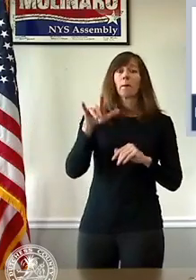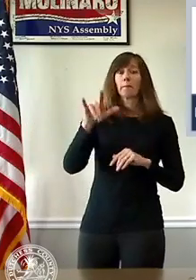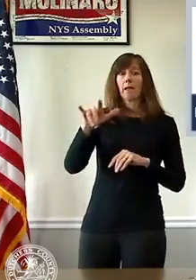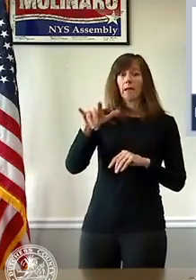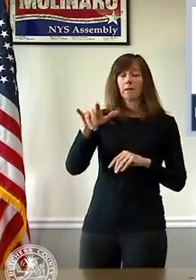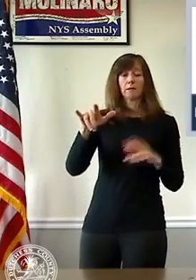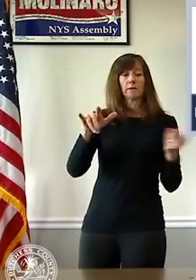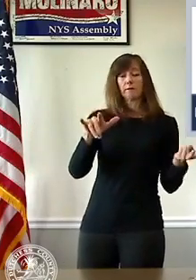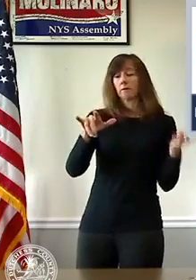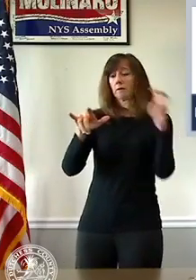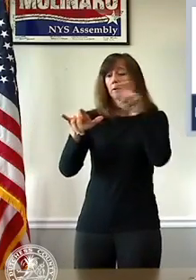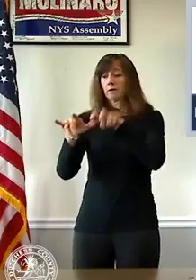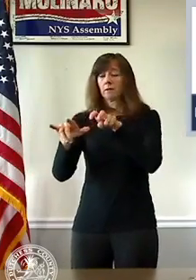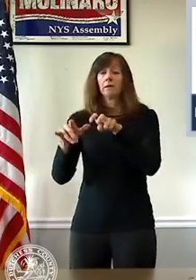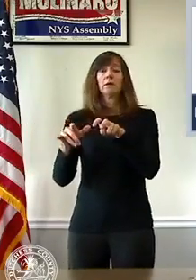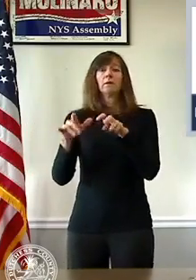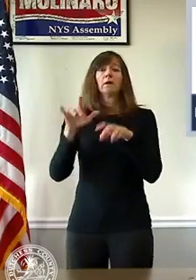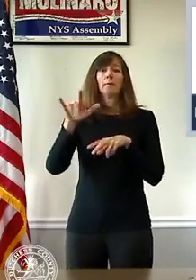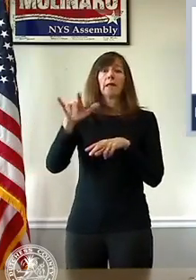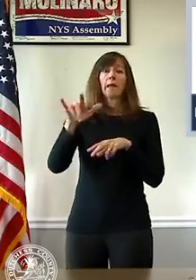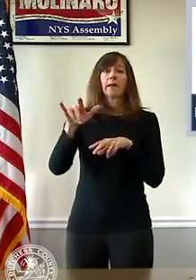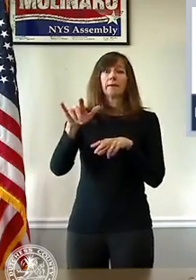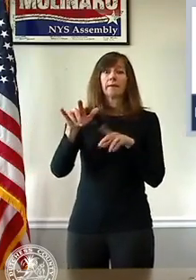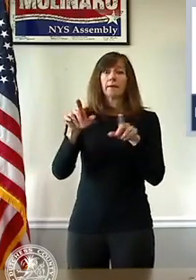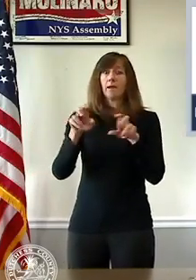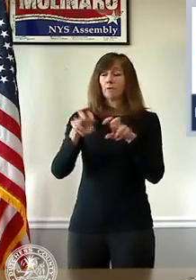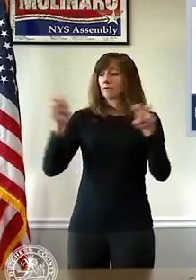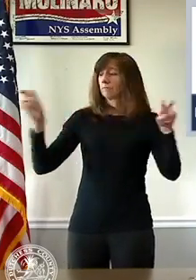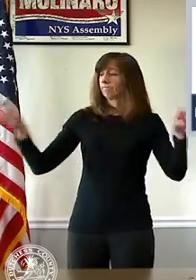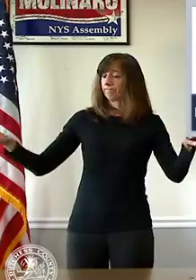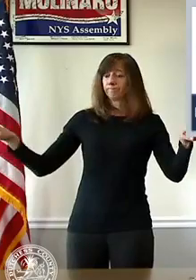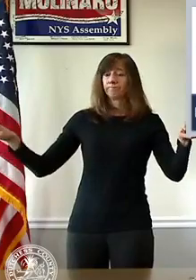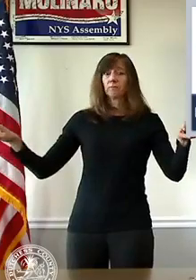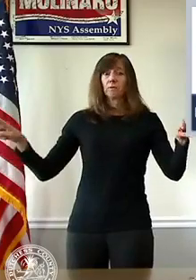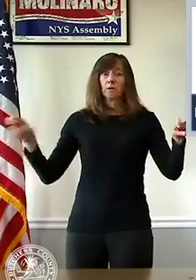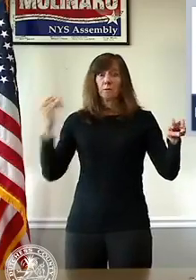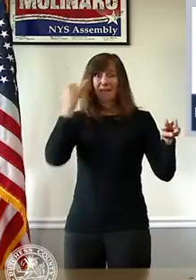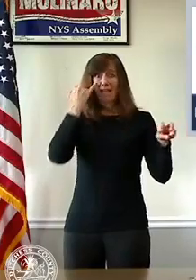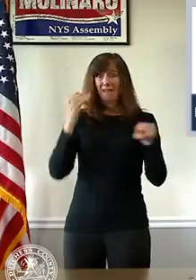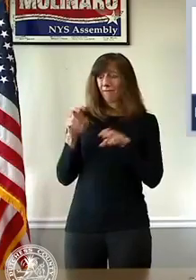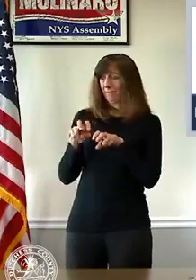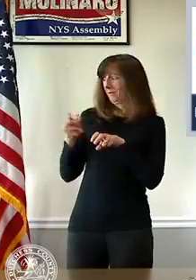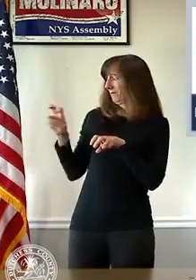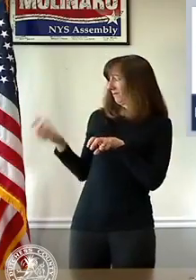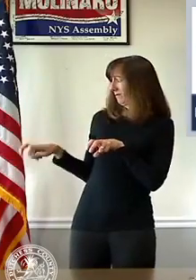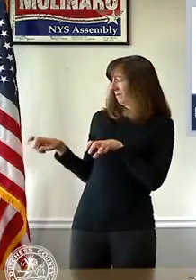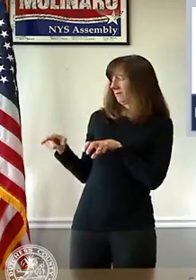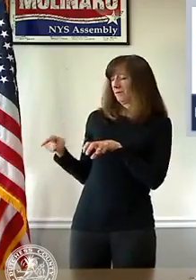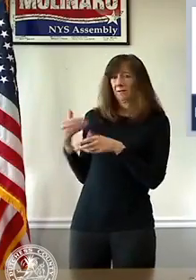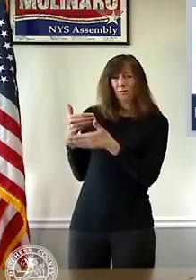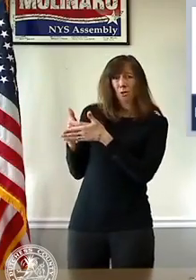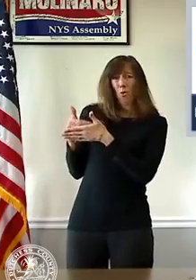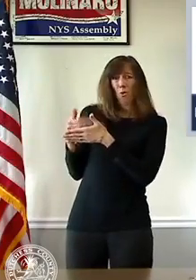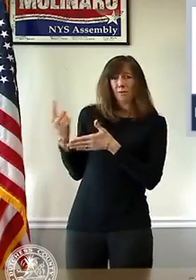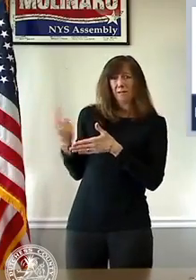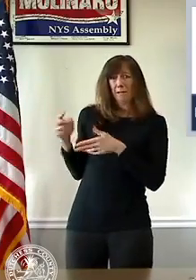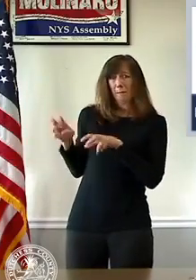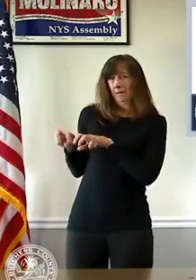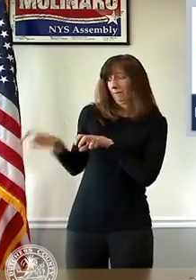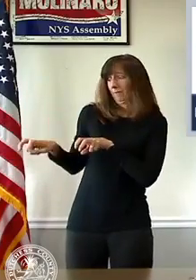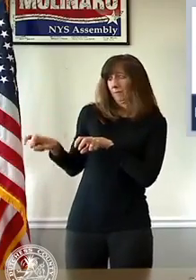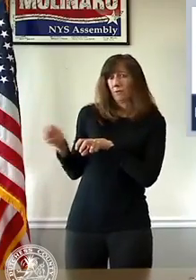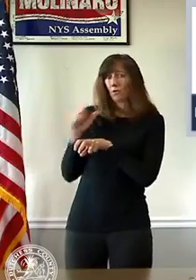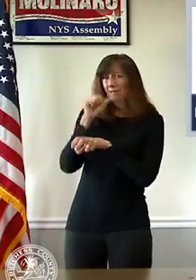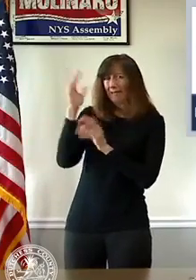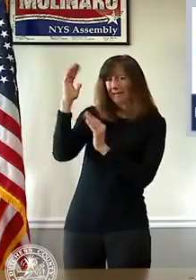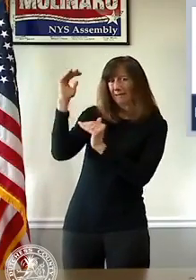The airline tells you that there's distance between seating, and then you get on the plane. You're sitting next to somebody that you didn't expect. You didn't expect